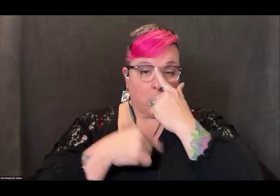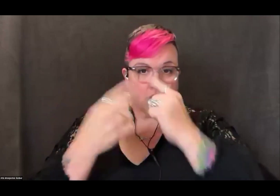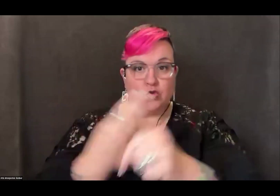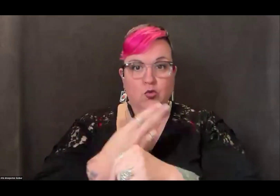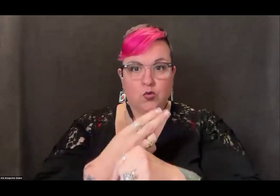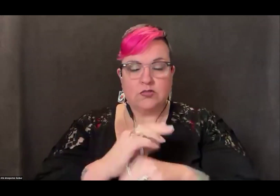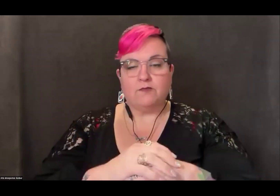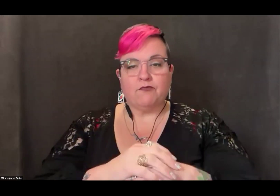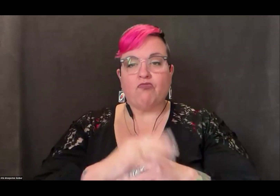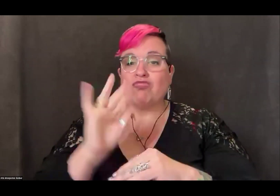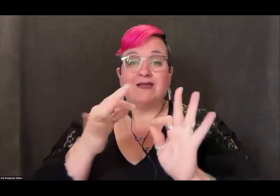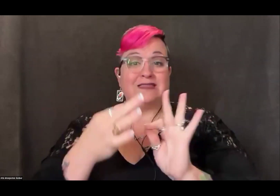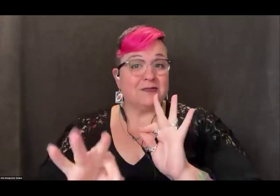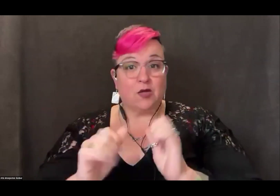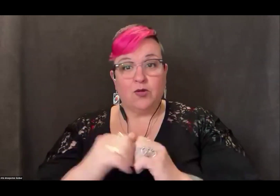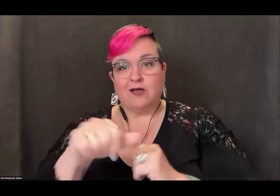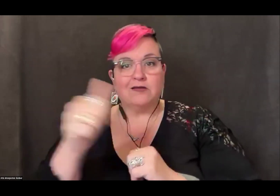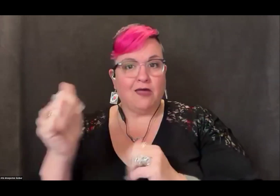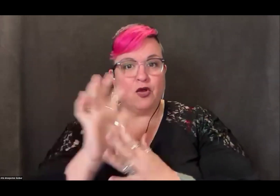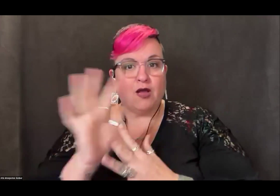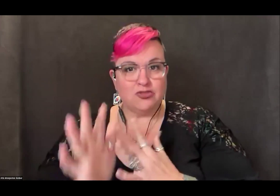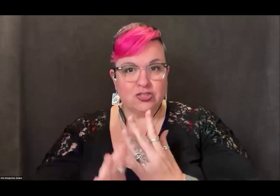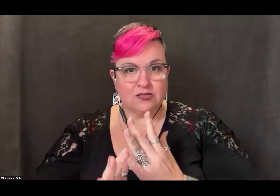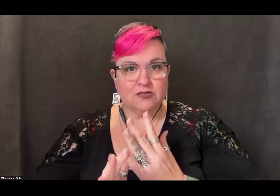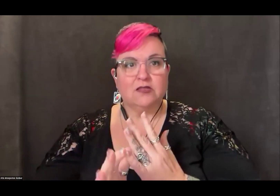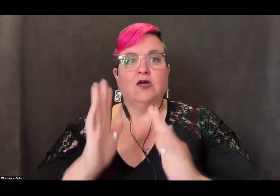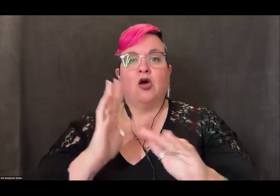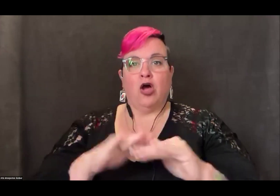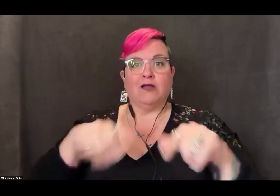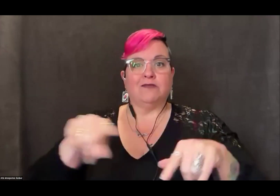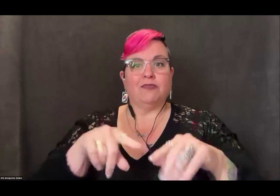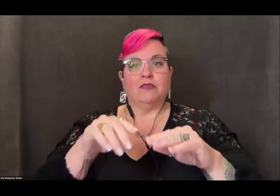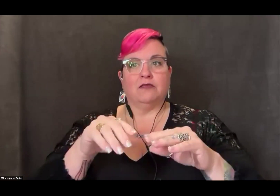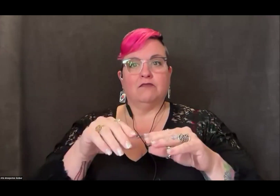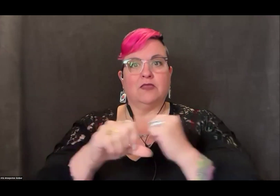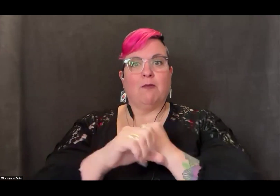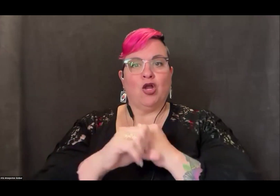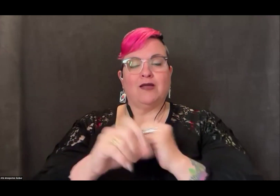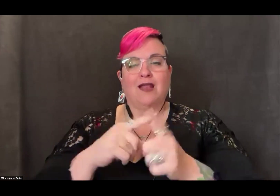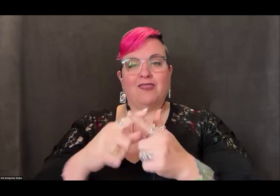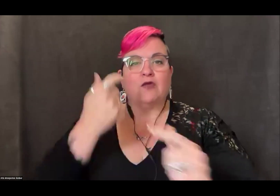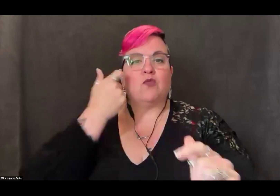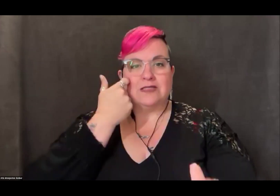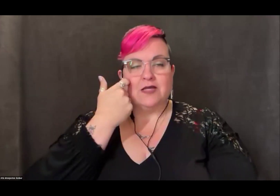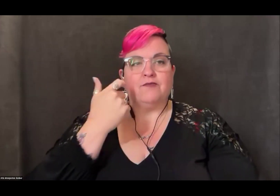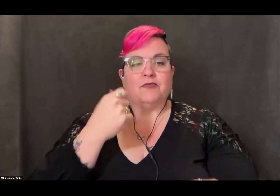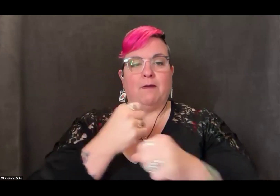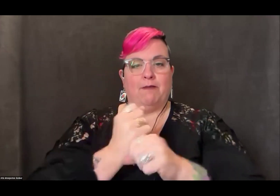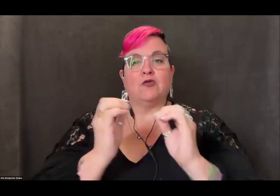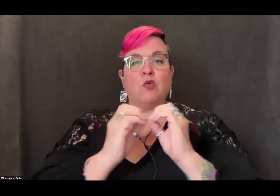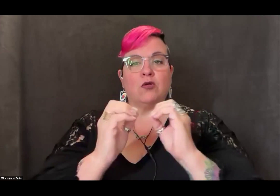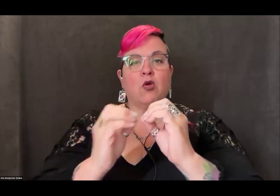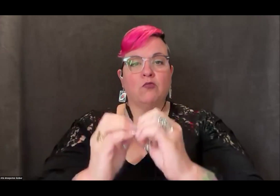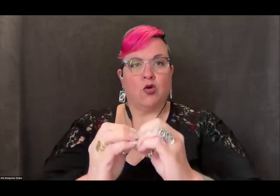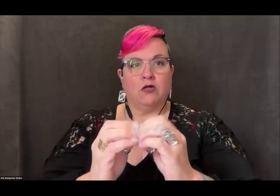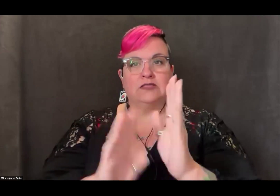use. It's just simply another option on the market. And recently, they've made a lot of new